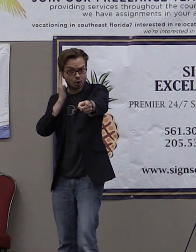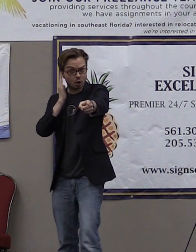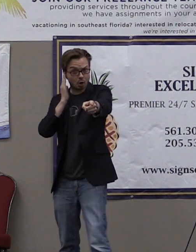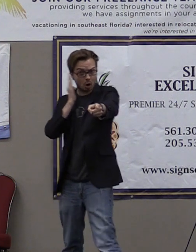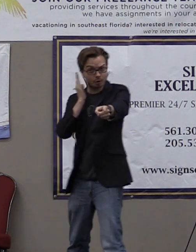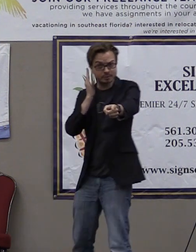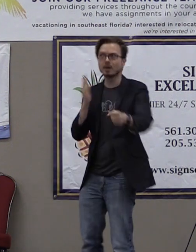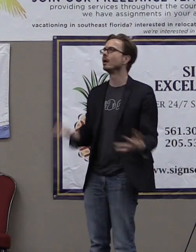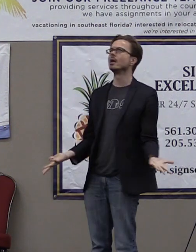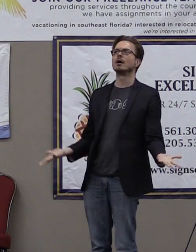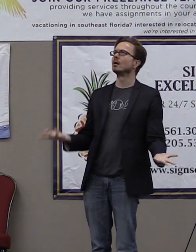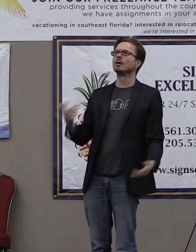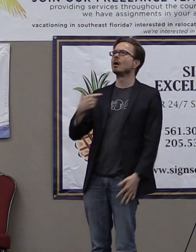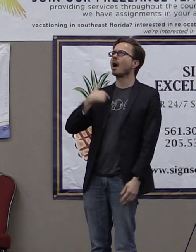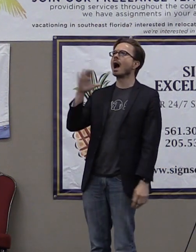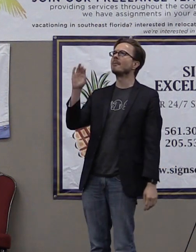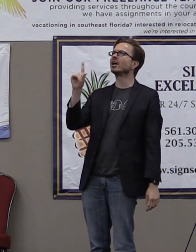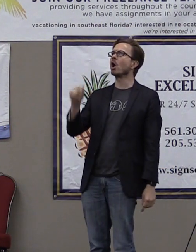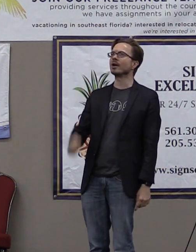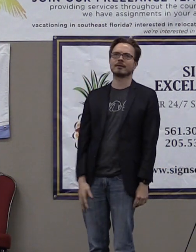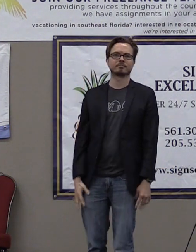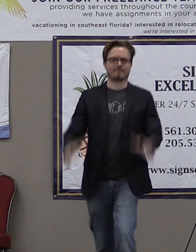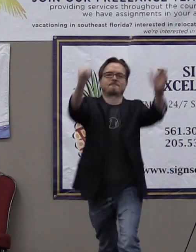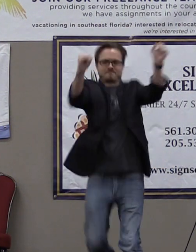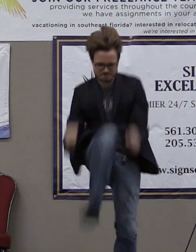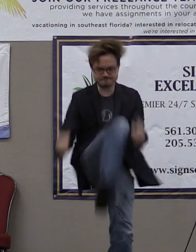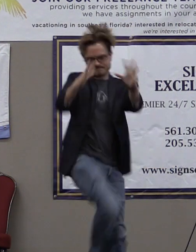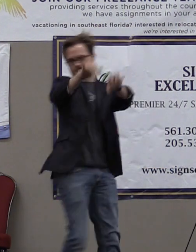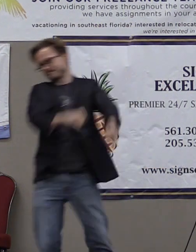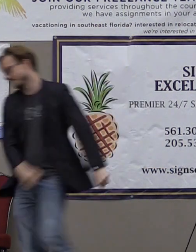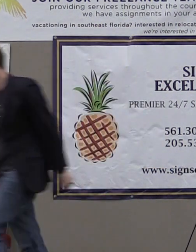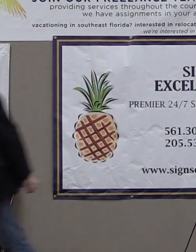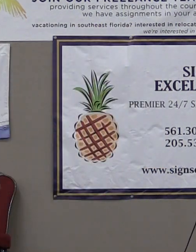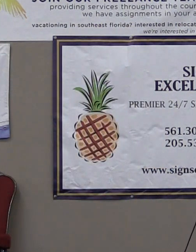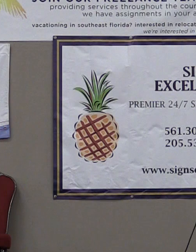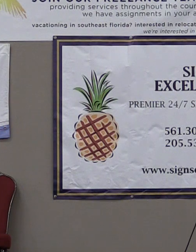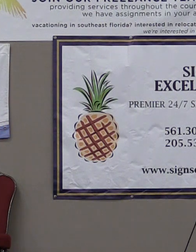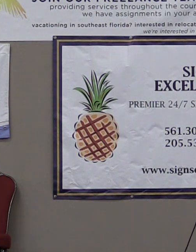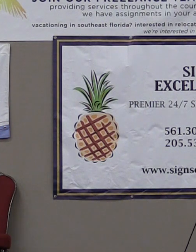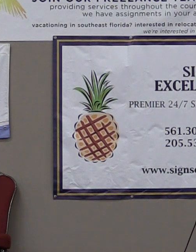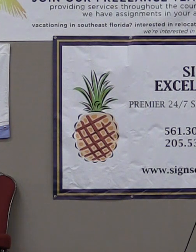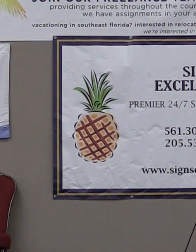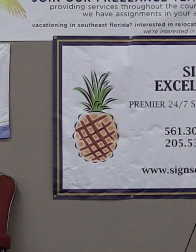Can you hear? Are you deaf? I'm a coda. I'm a coda.